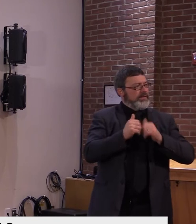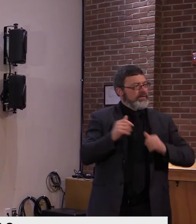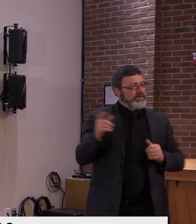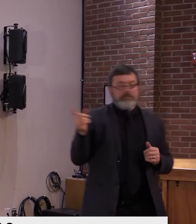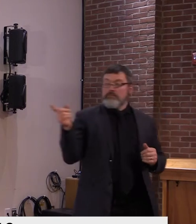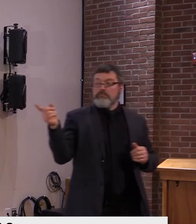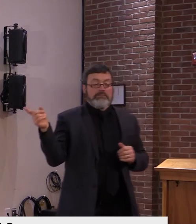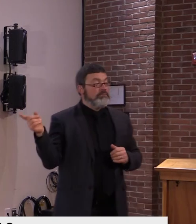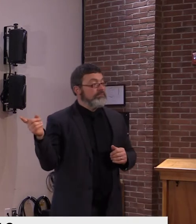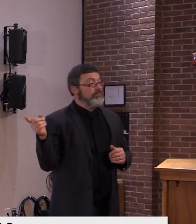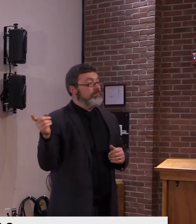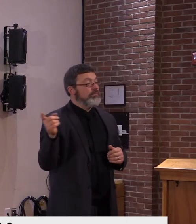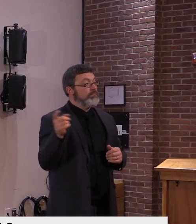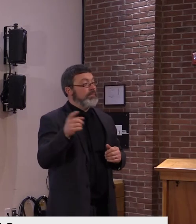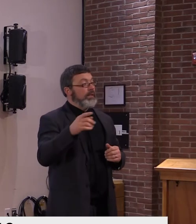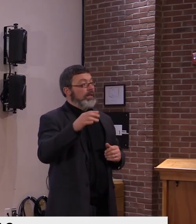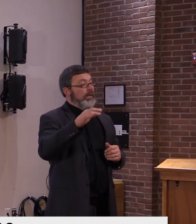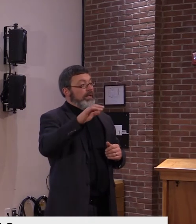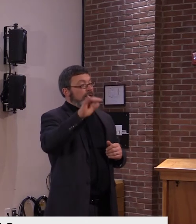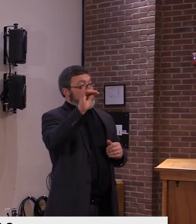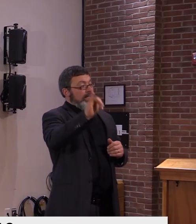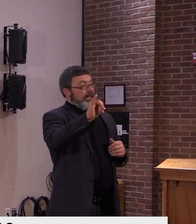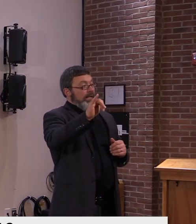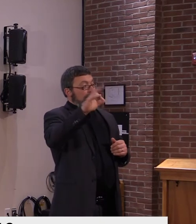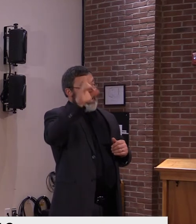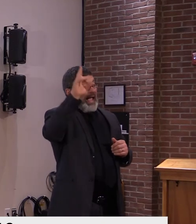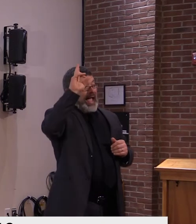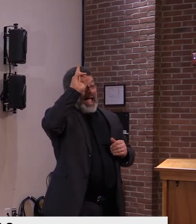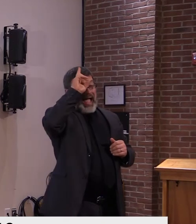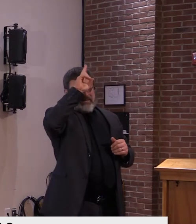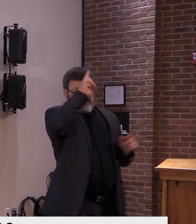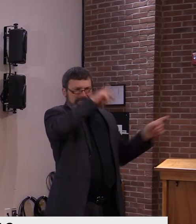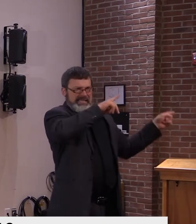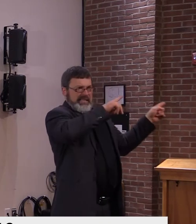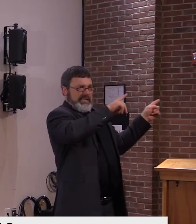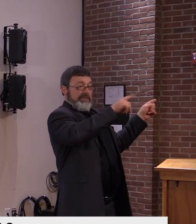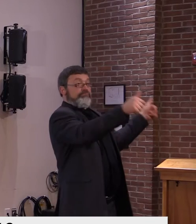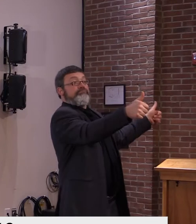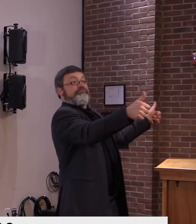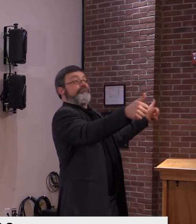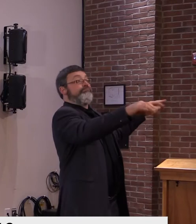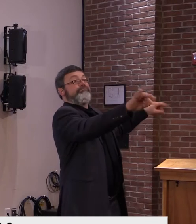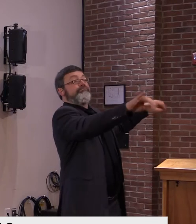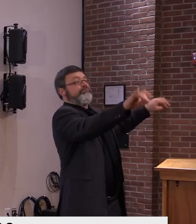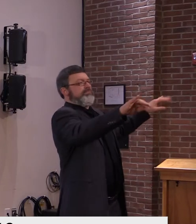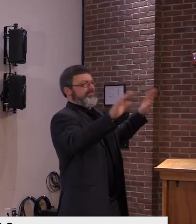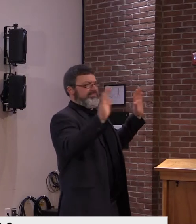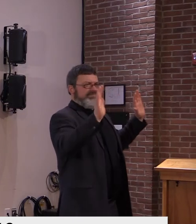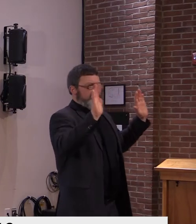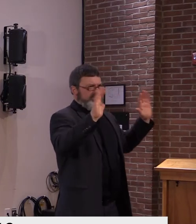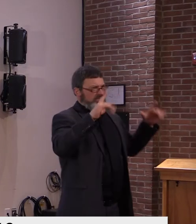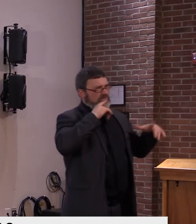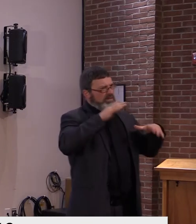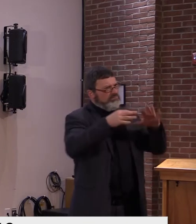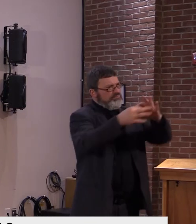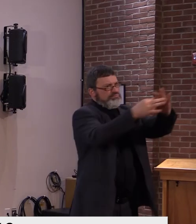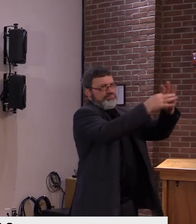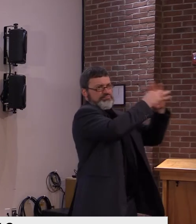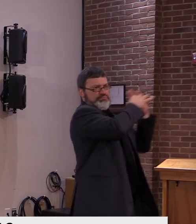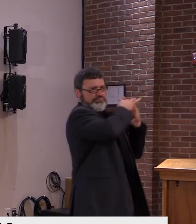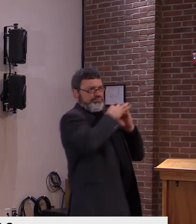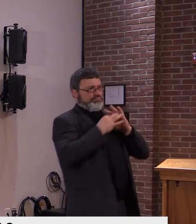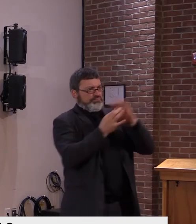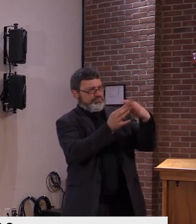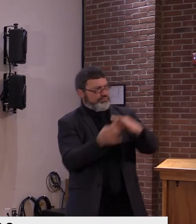well. And clearly, if somebody wanted to administer this, they'd have to have the facility to do it with, or they'd be sending the person